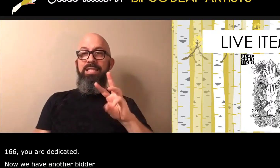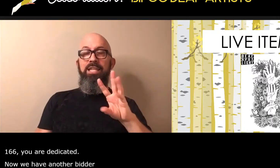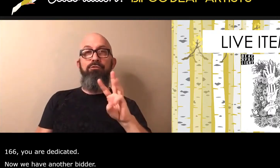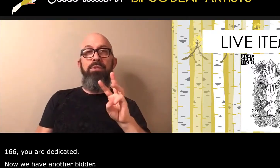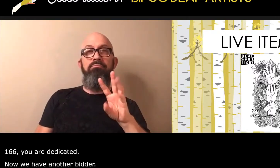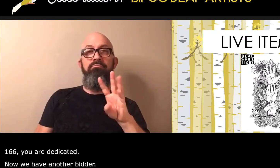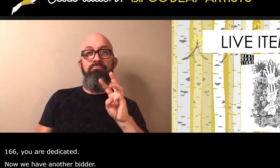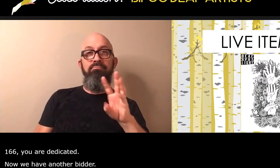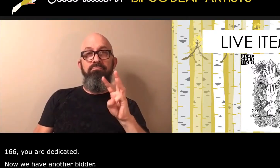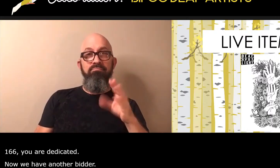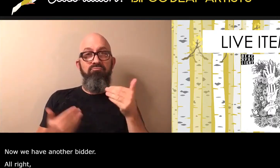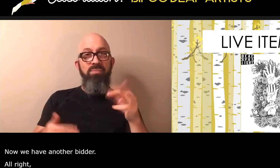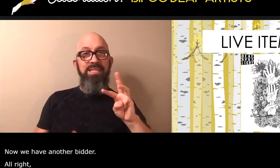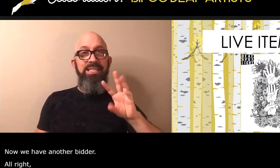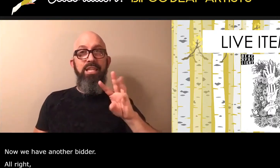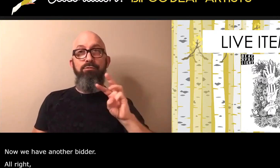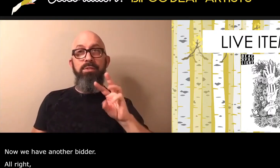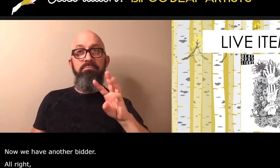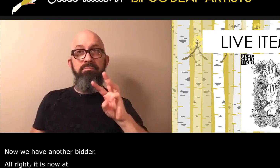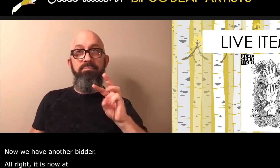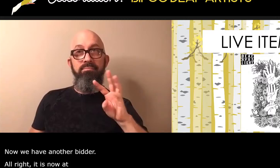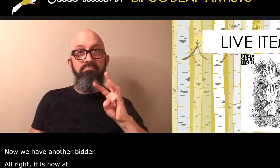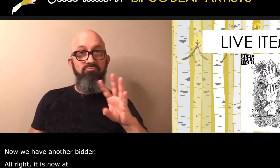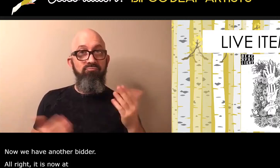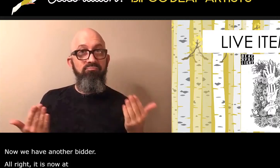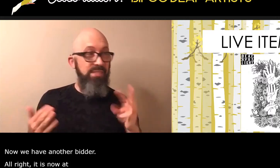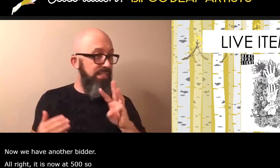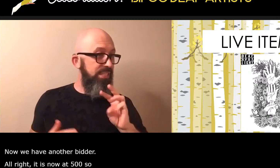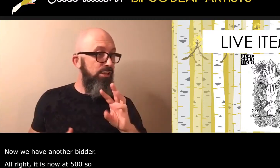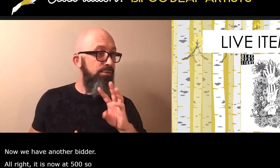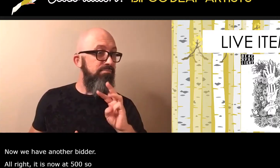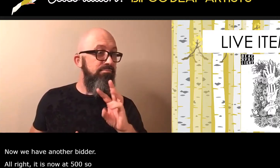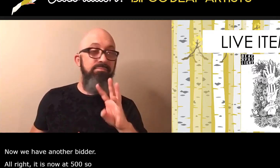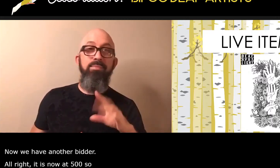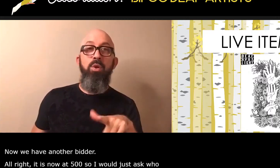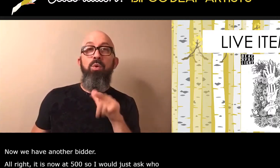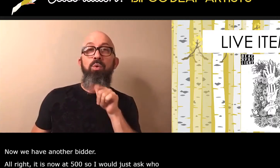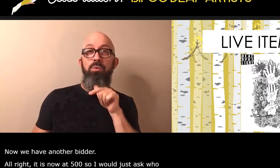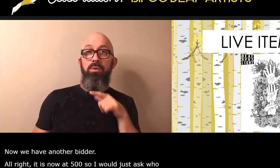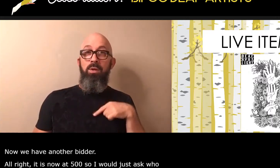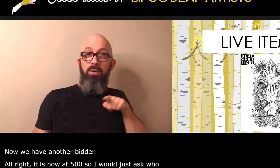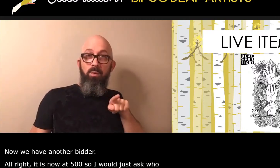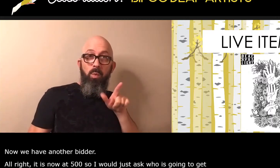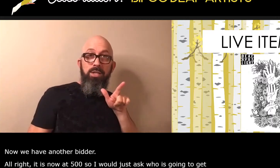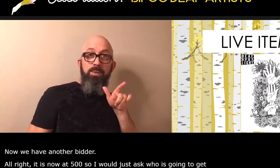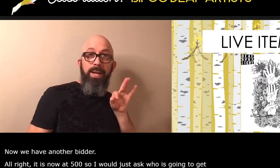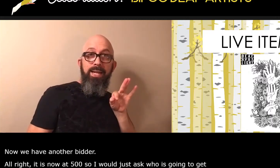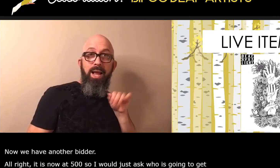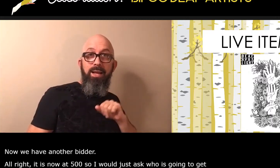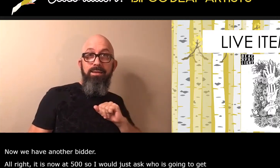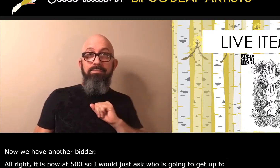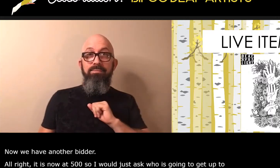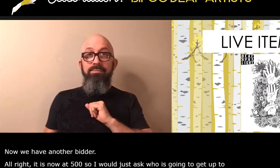It is now at 500. So I'm just gonna ask who's gonna get us to 600? Anybody going up to 600?